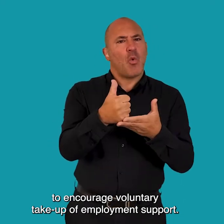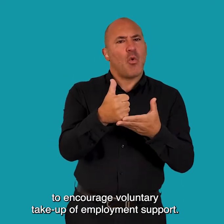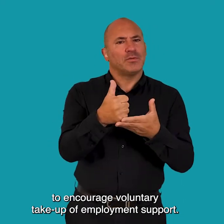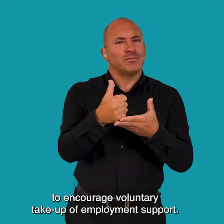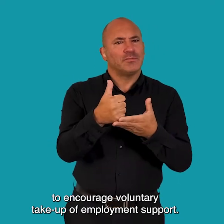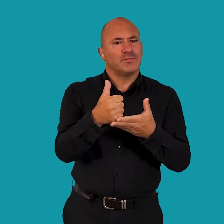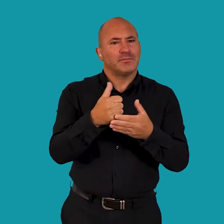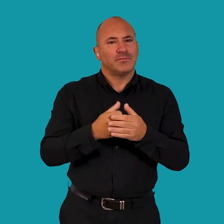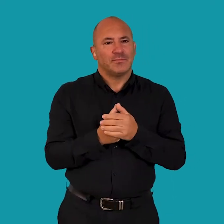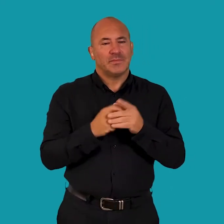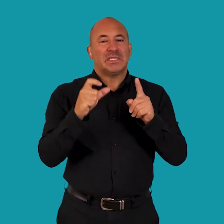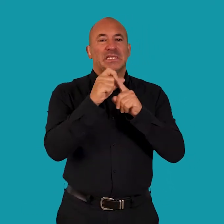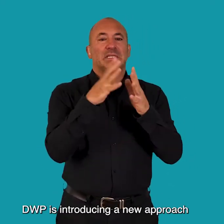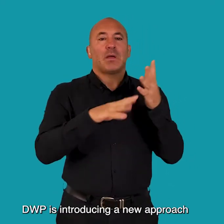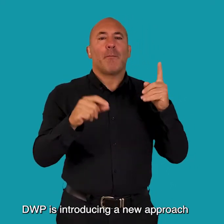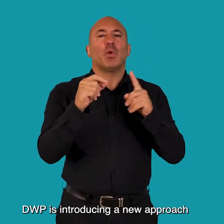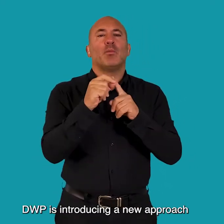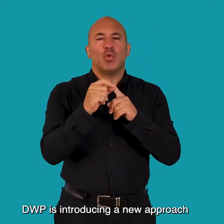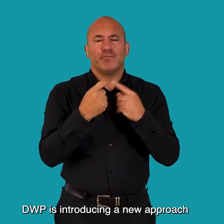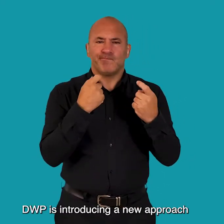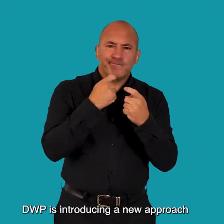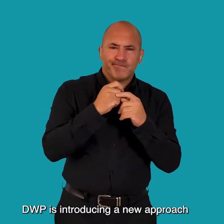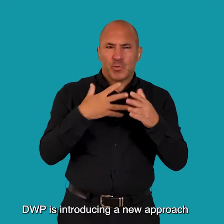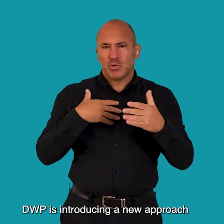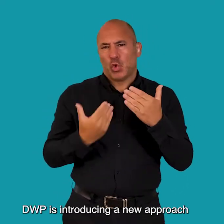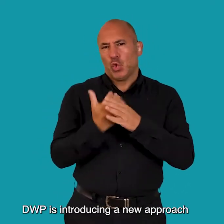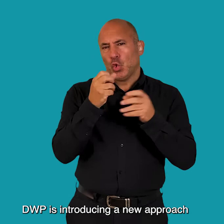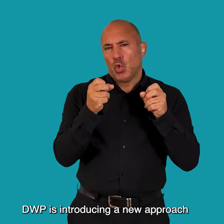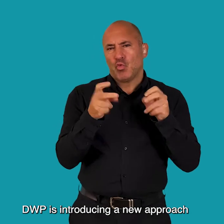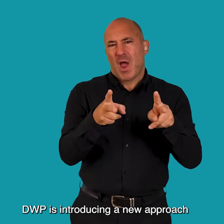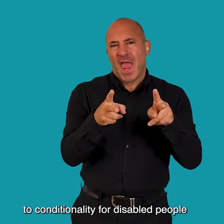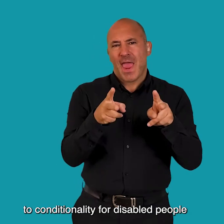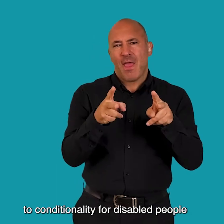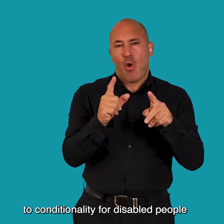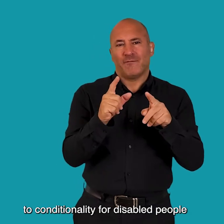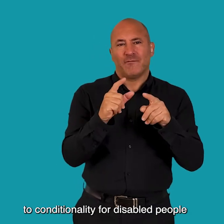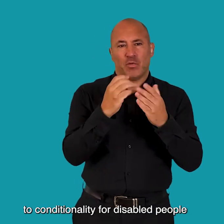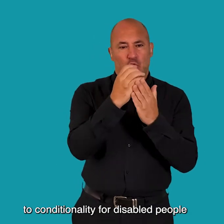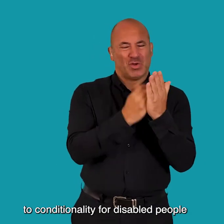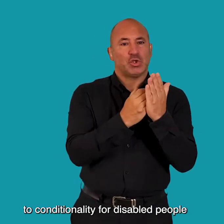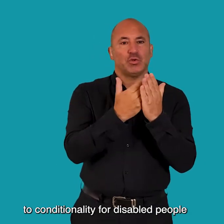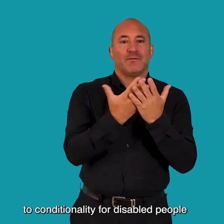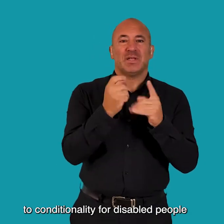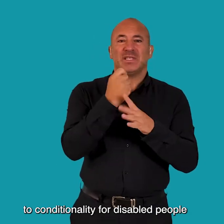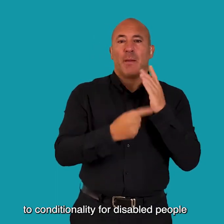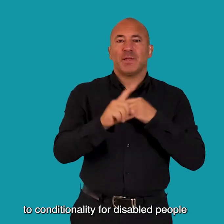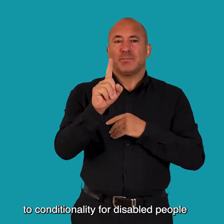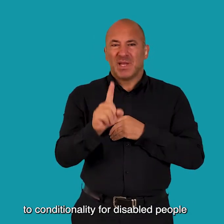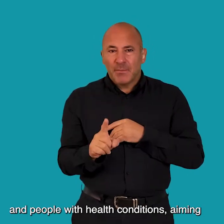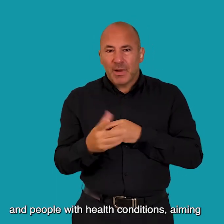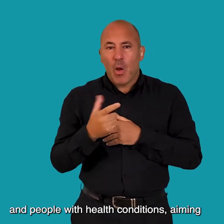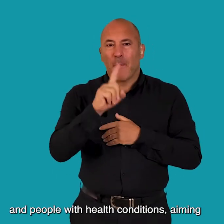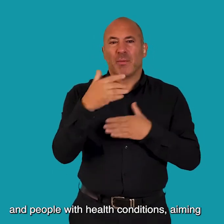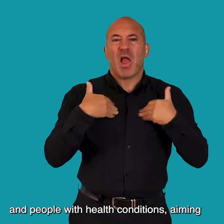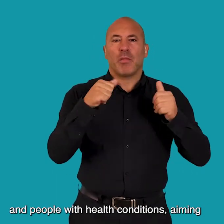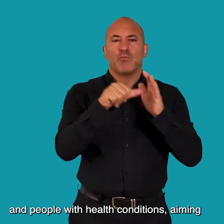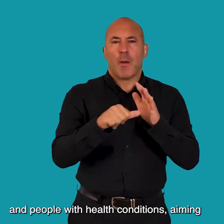support. DWP is introducing a new approach to conditionality for disabled people and people with health